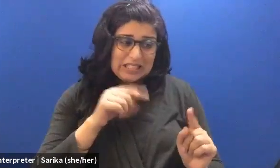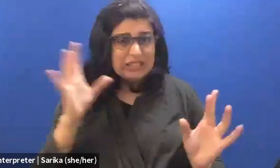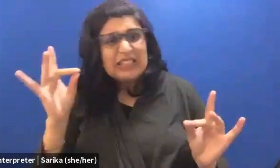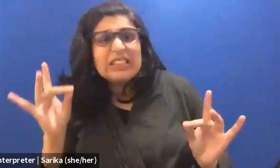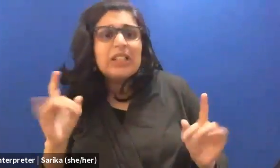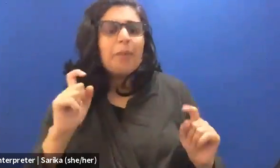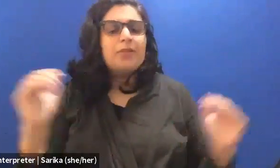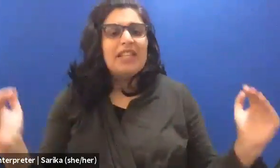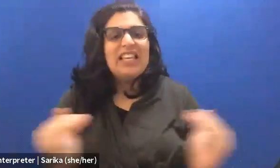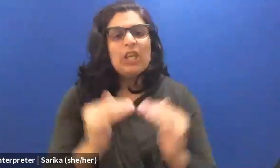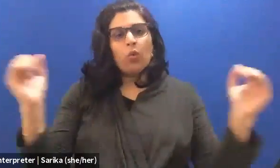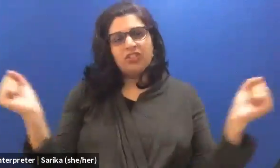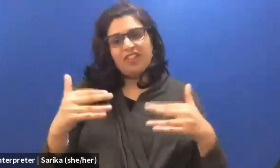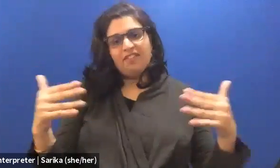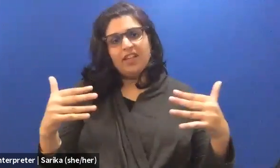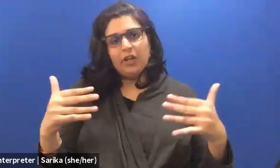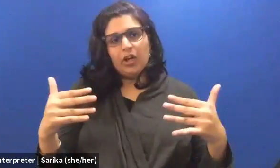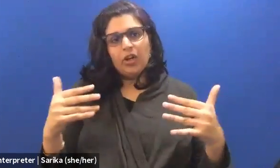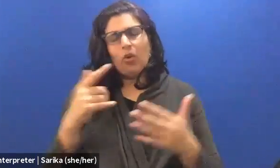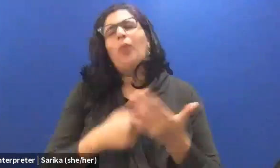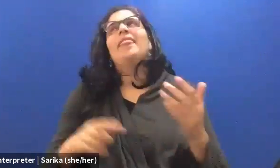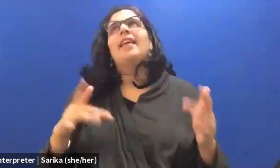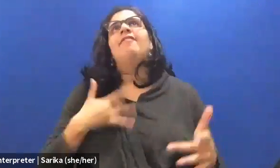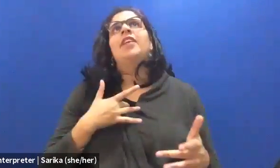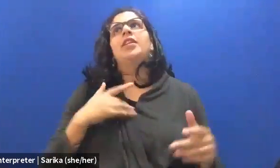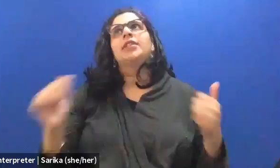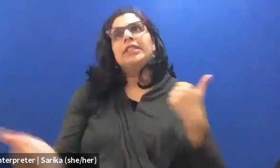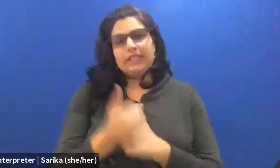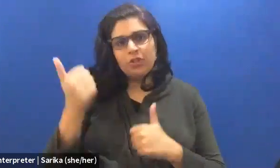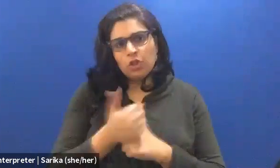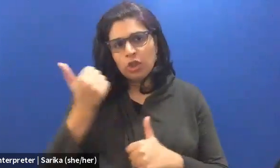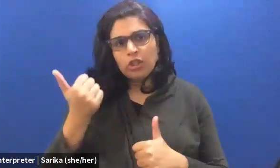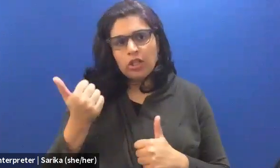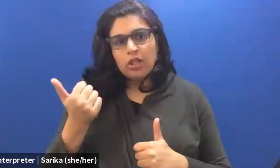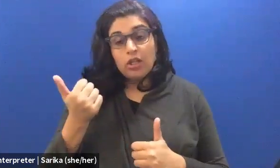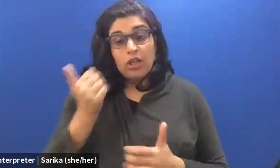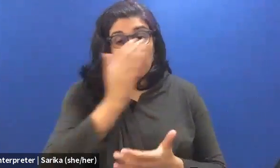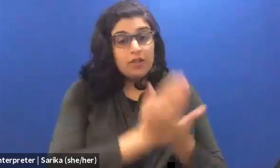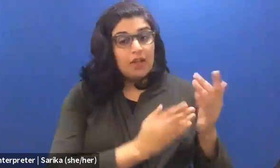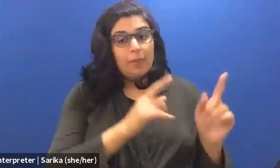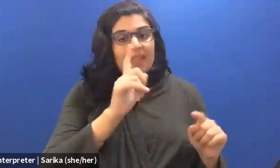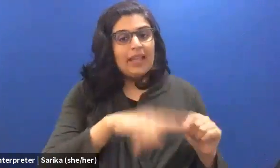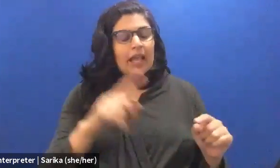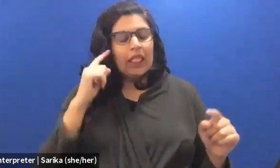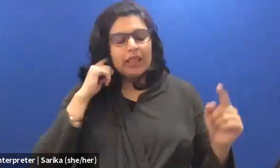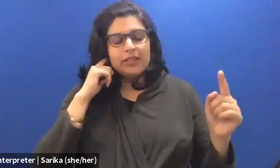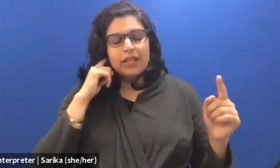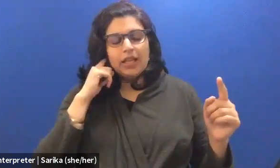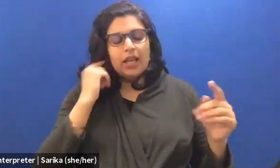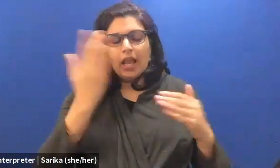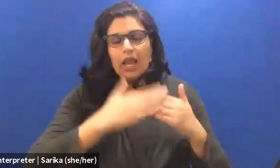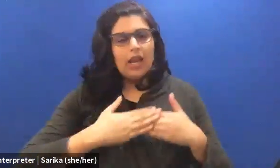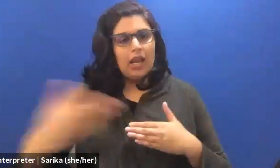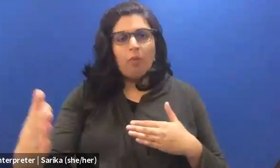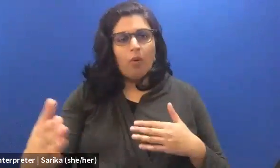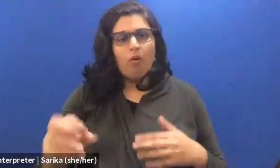the fear or what they assess as danger. And for some, it's got to be they can't listen to it anymore, or they